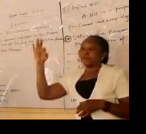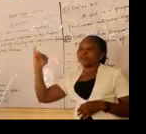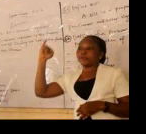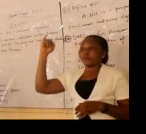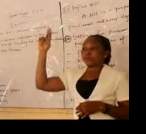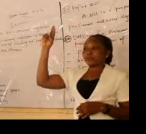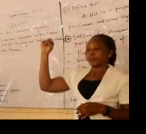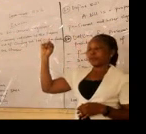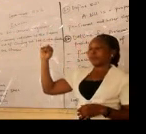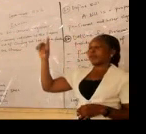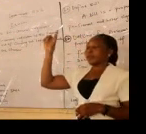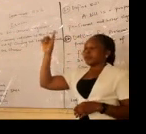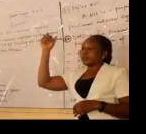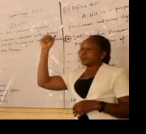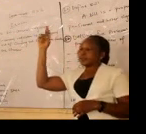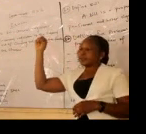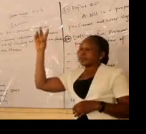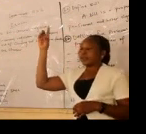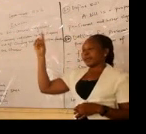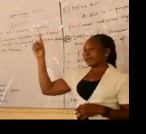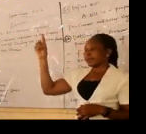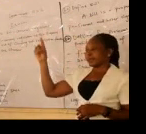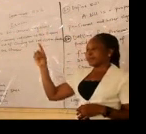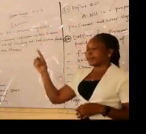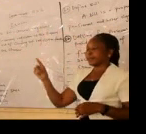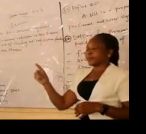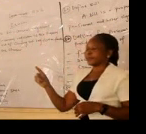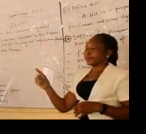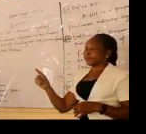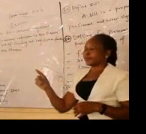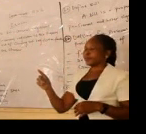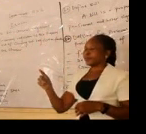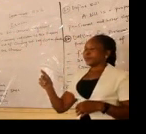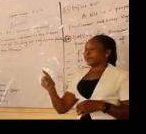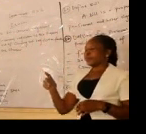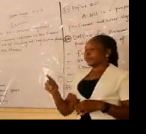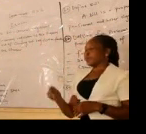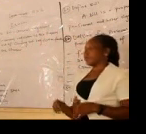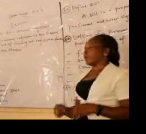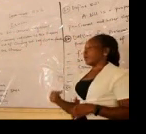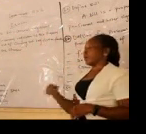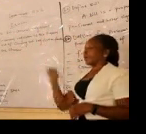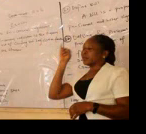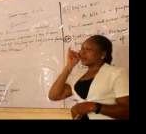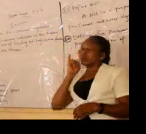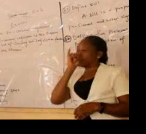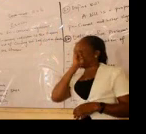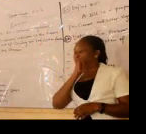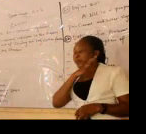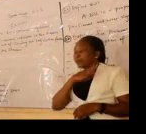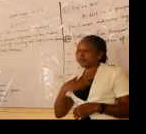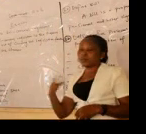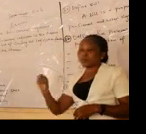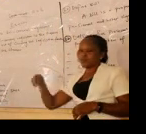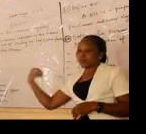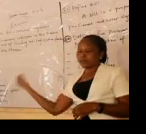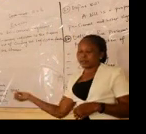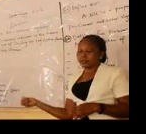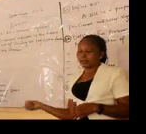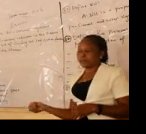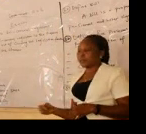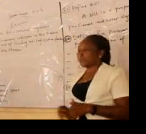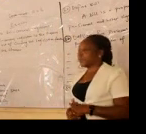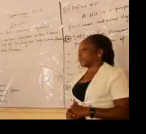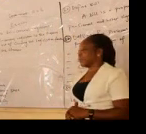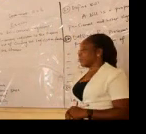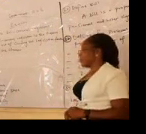have Sweden, we have Switzerland, Israel, and so on and